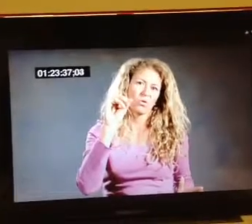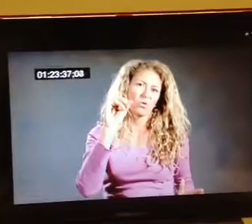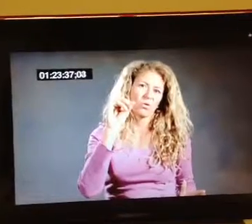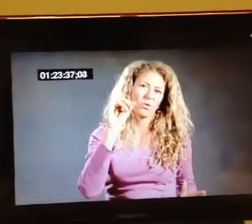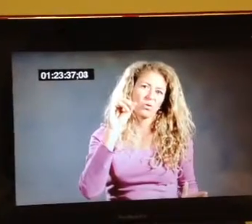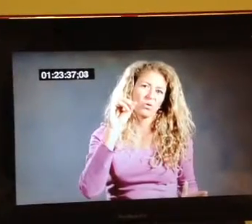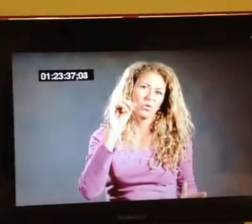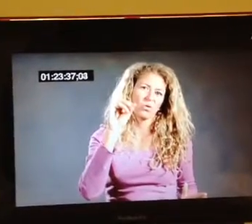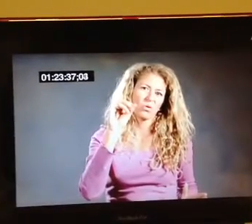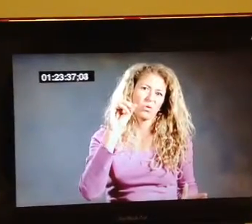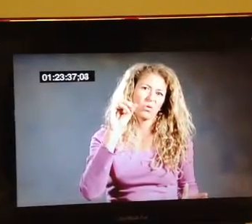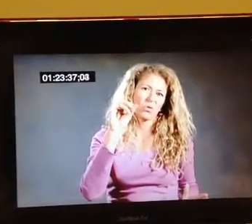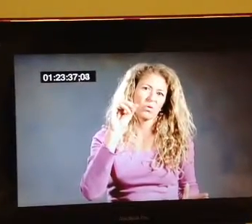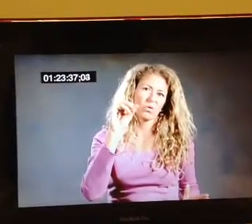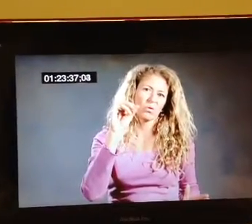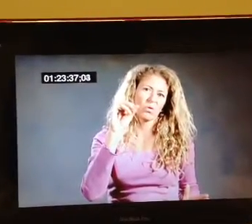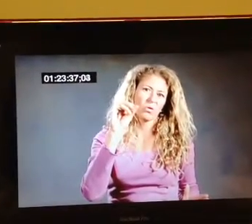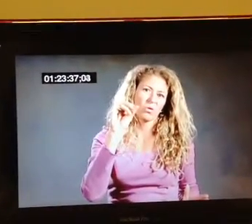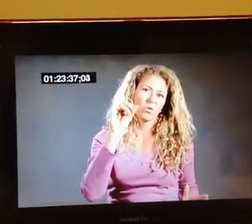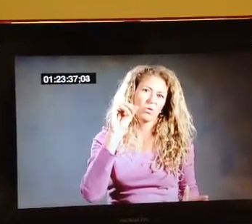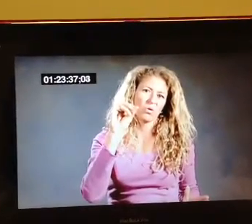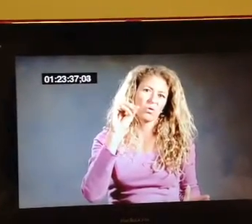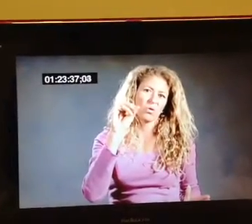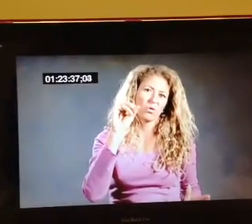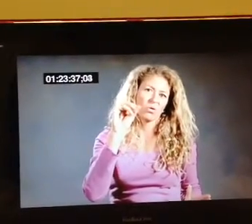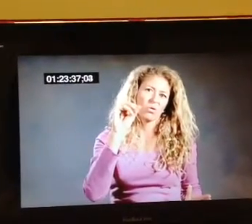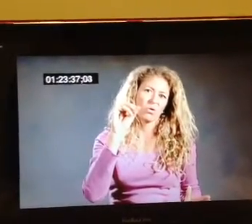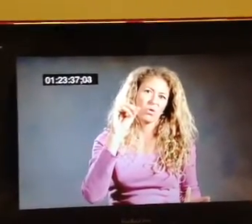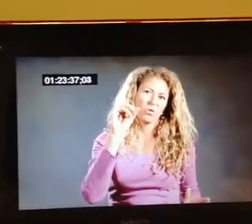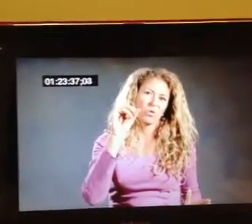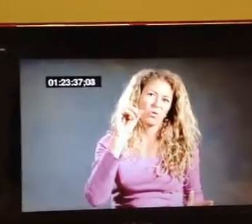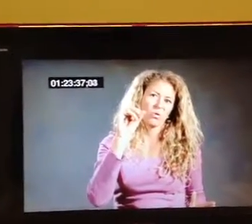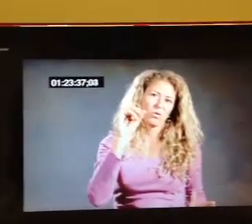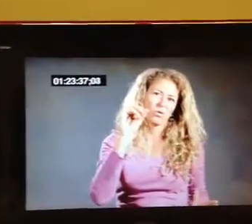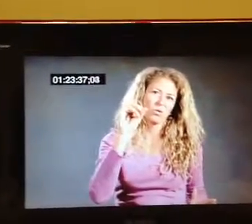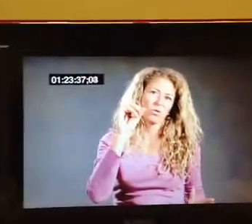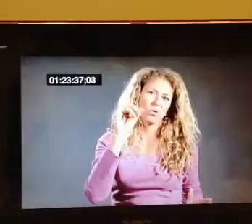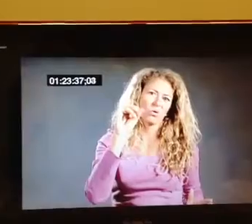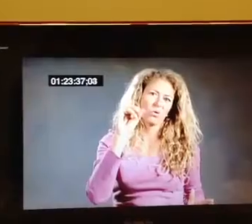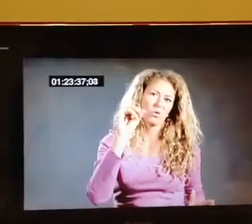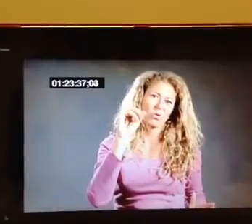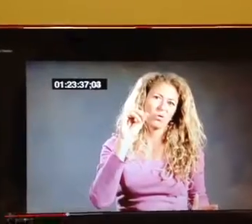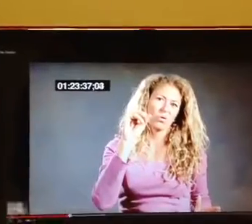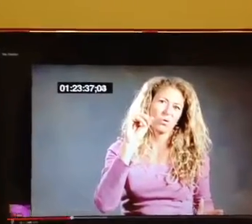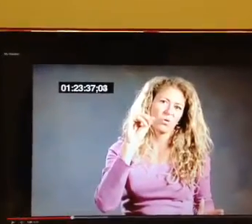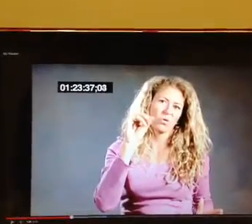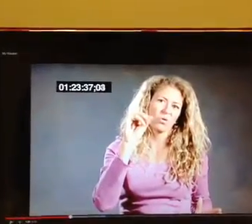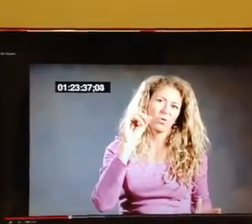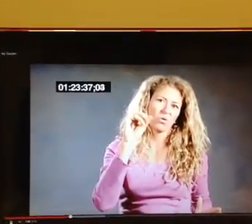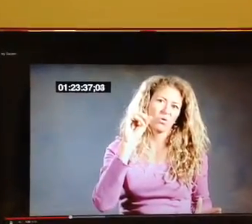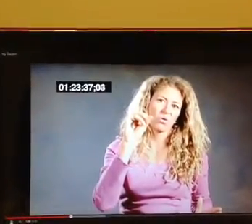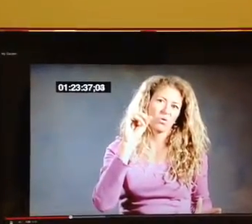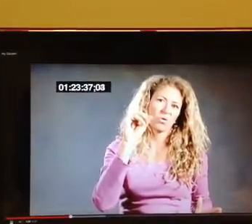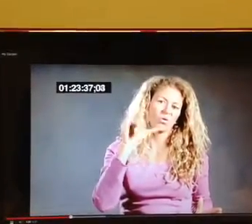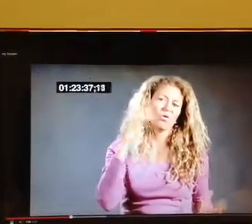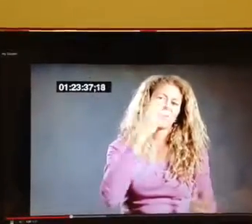down, the grass is green and shiny and there are worms.